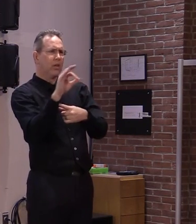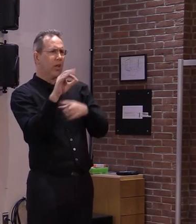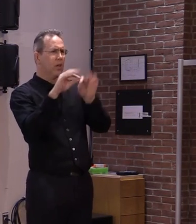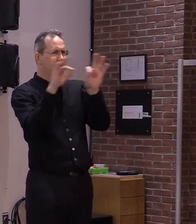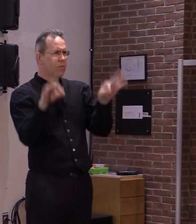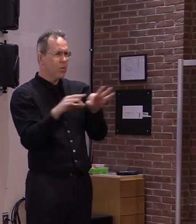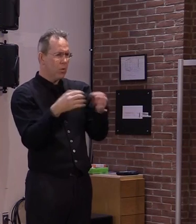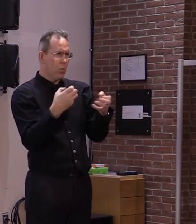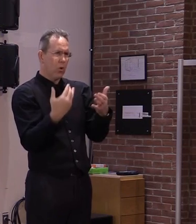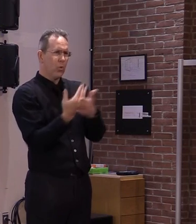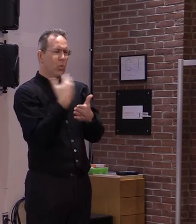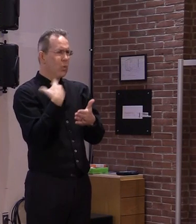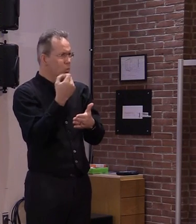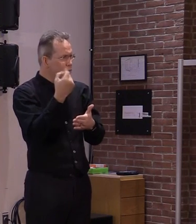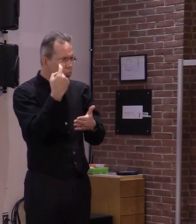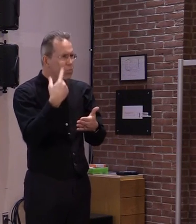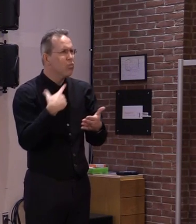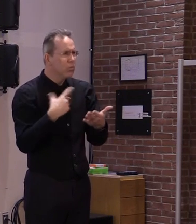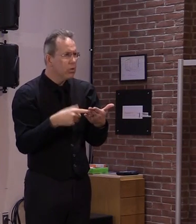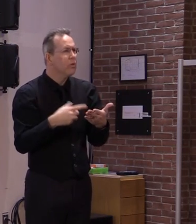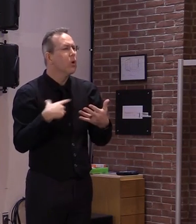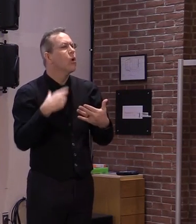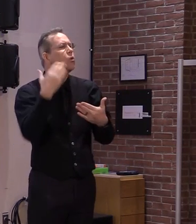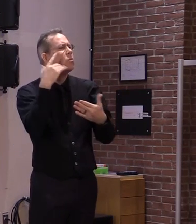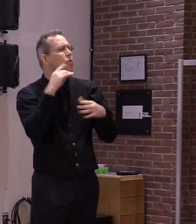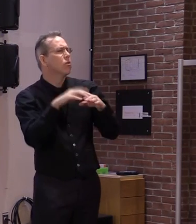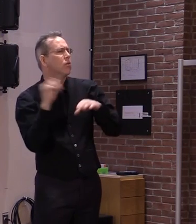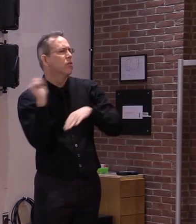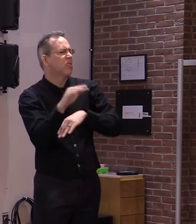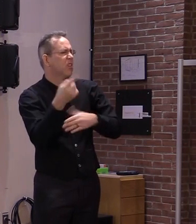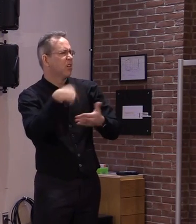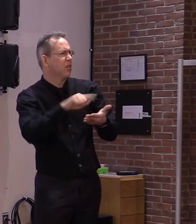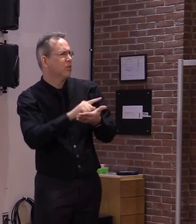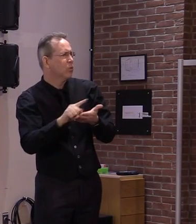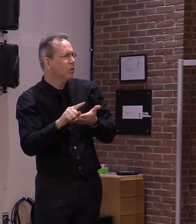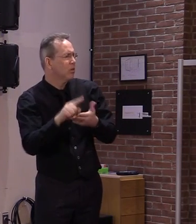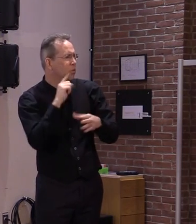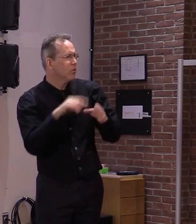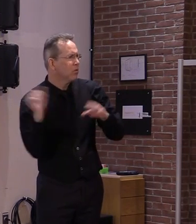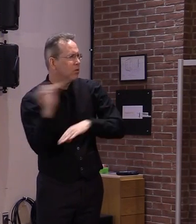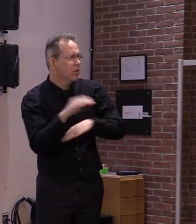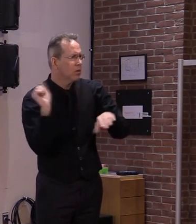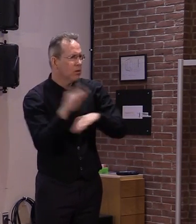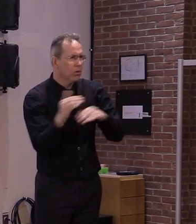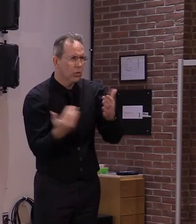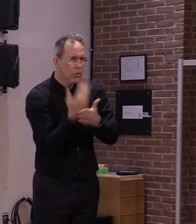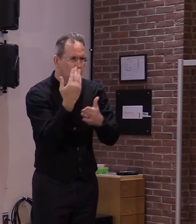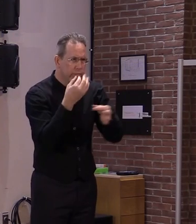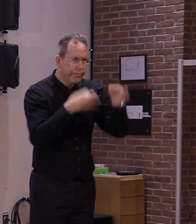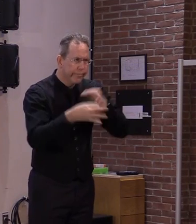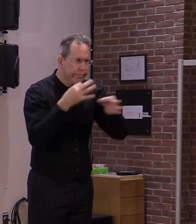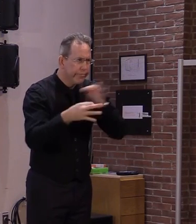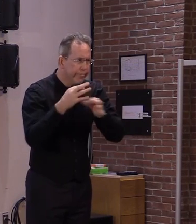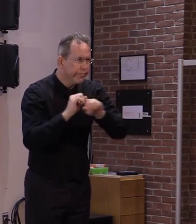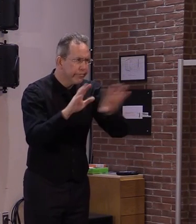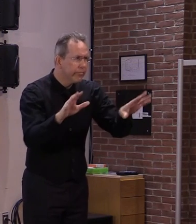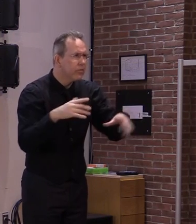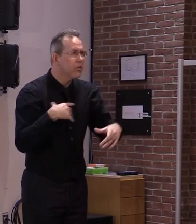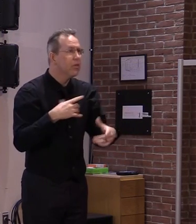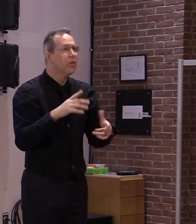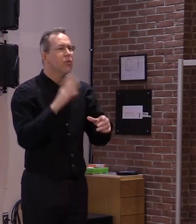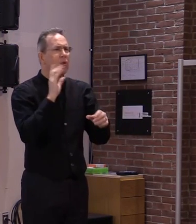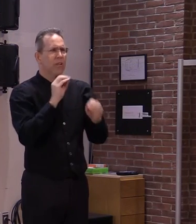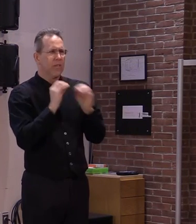them to know that they should expect them later next week. Ensuring the new information is the best it can be has been our